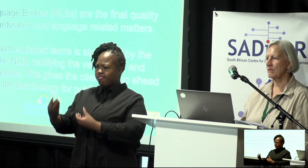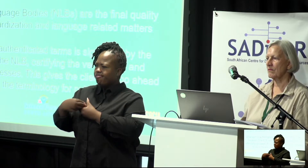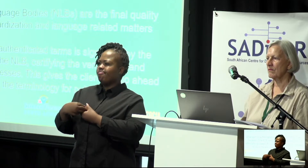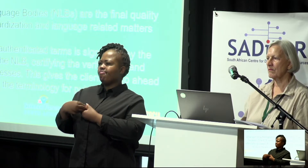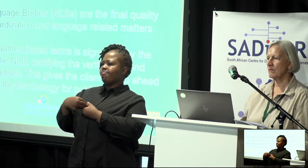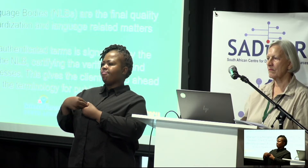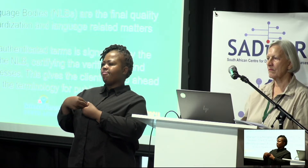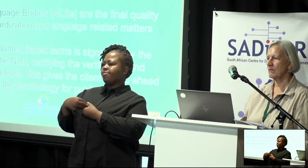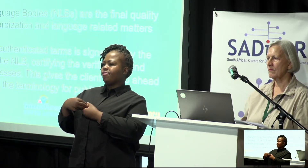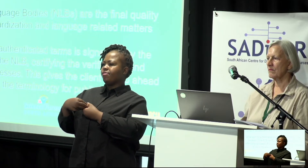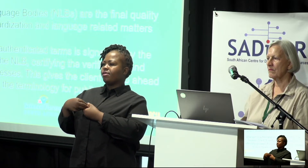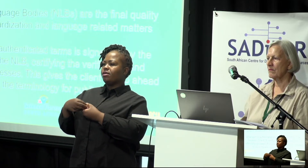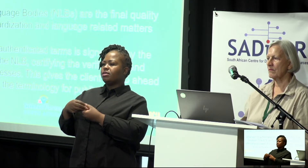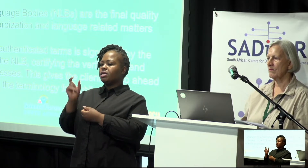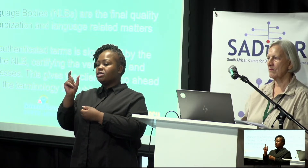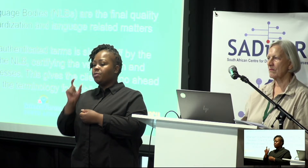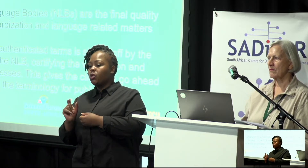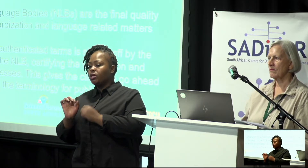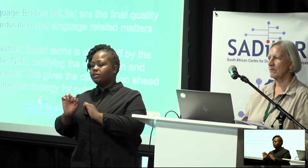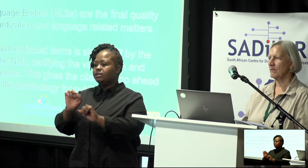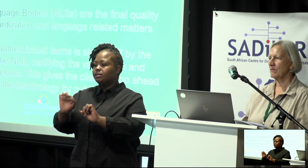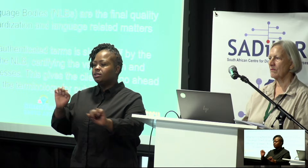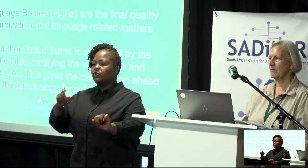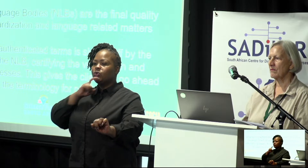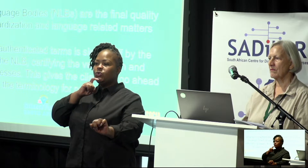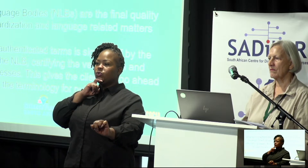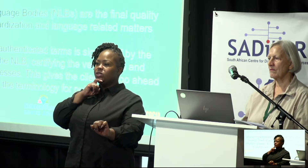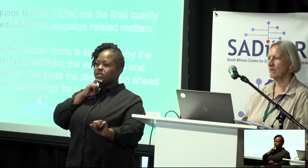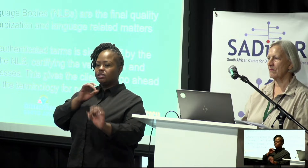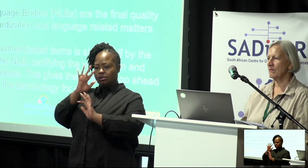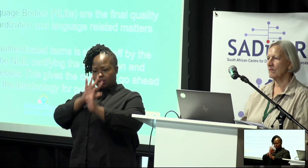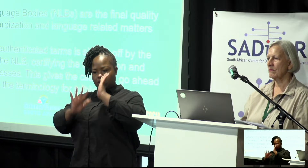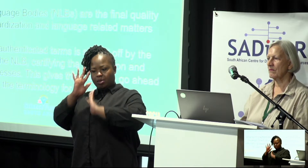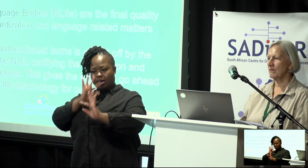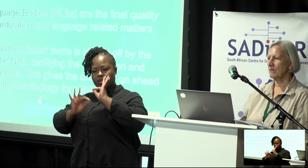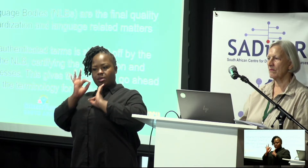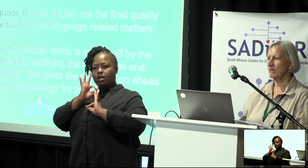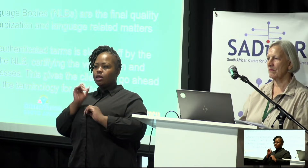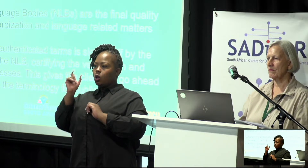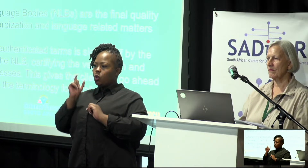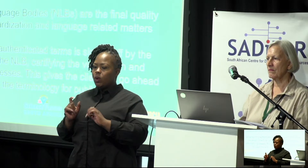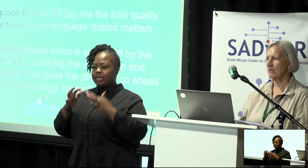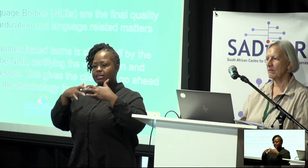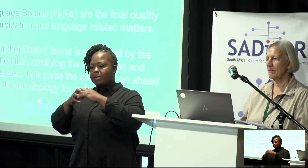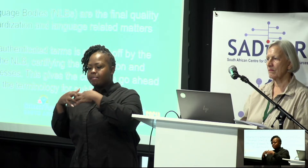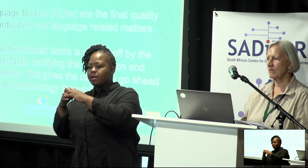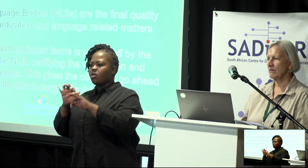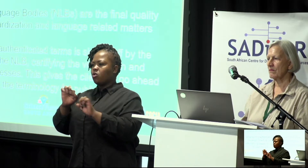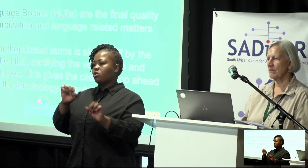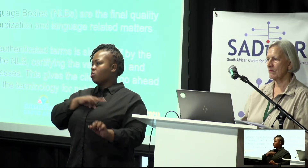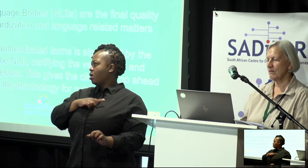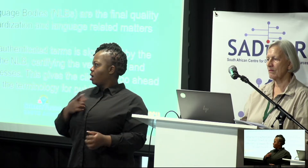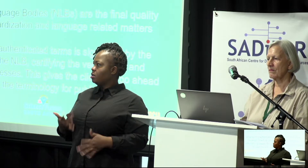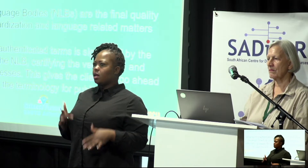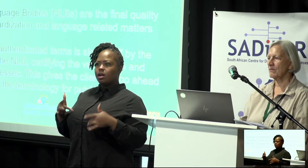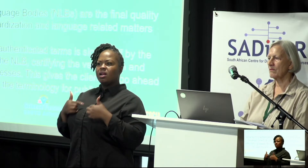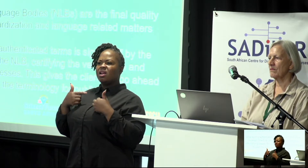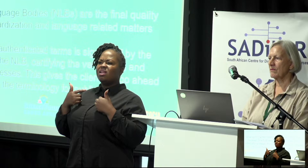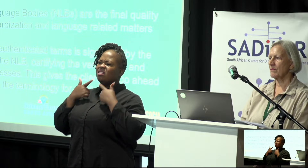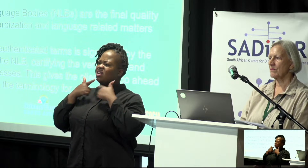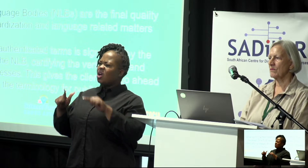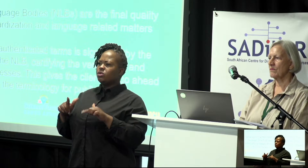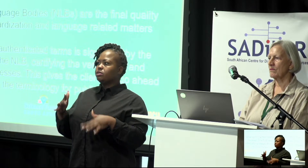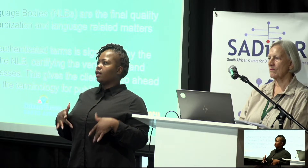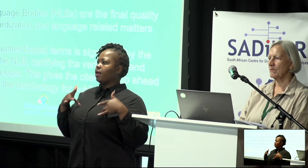involved in sharing the terminology that they are using, the words that they are creating? Language is alive, right? It's living,